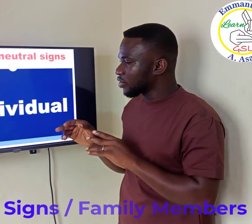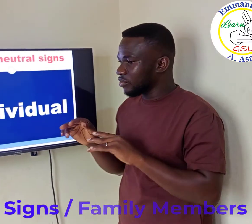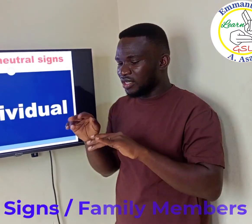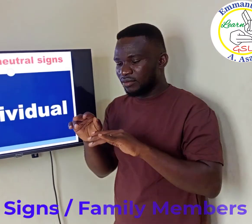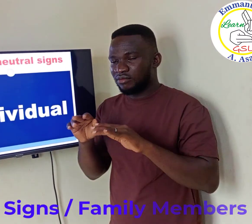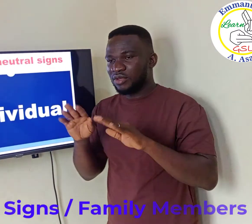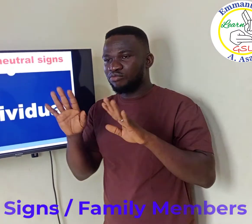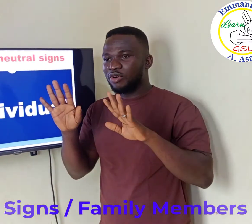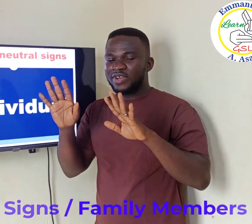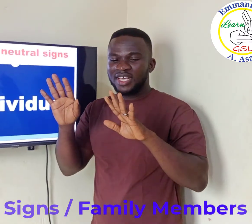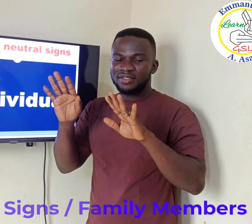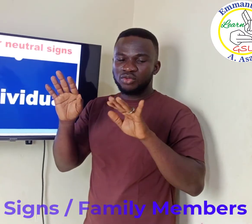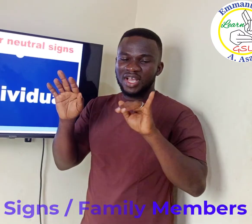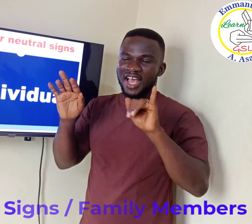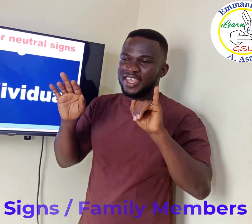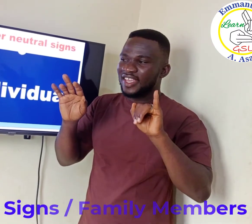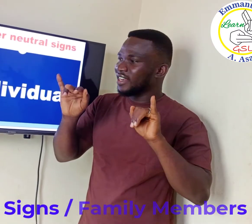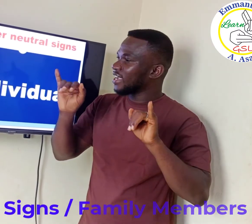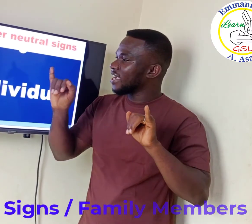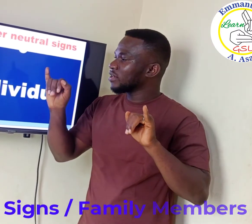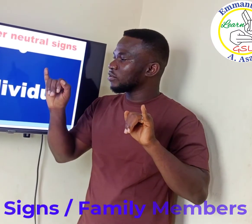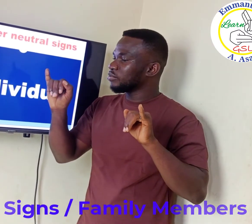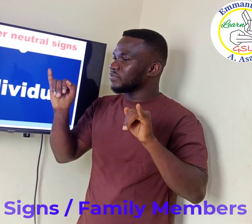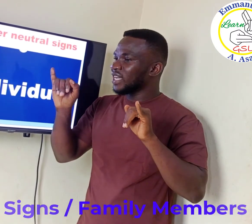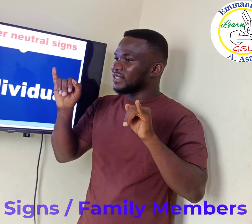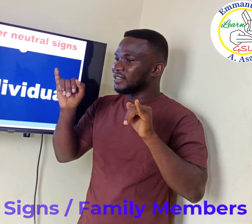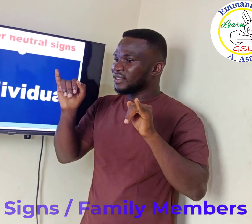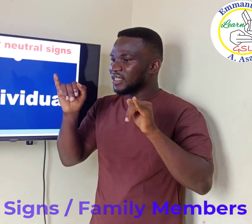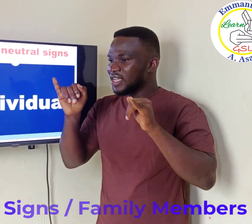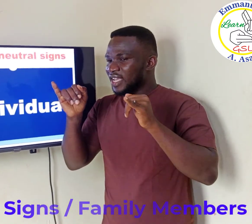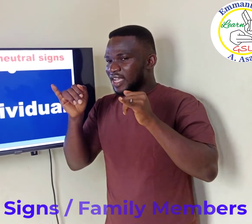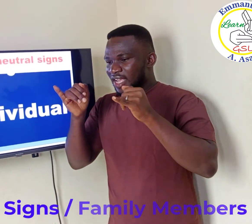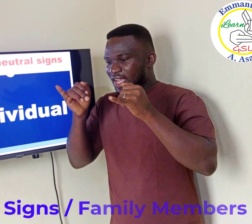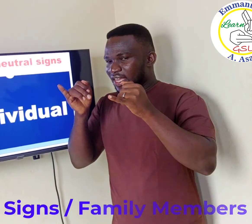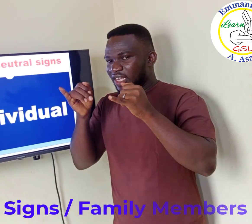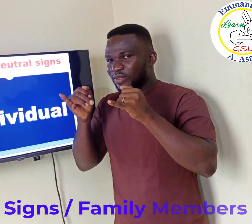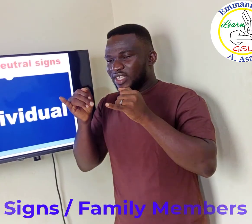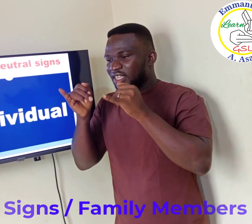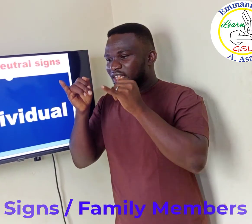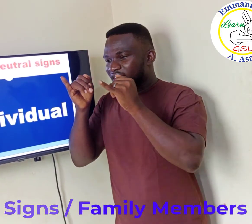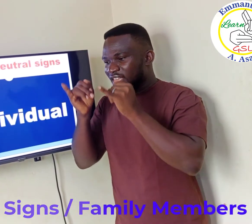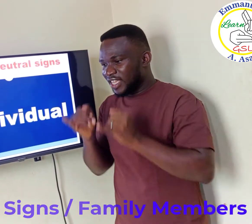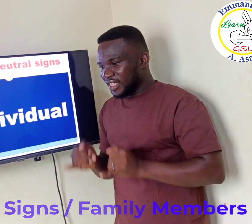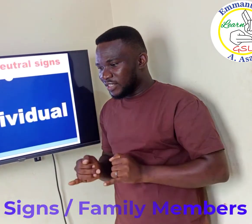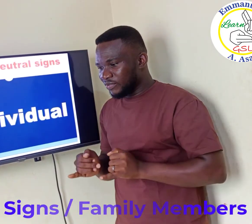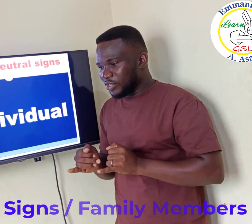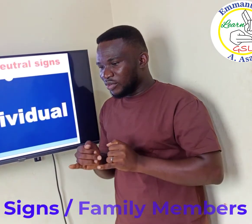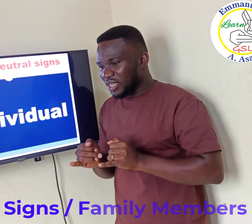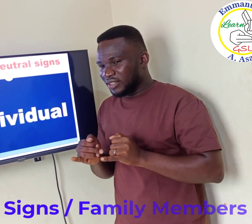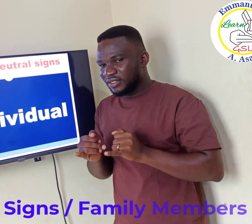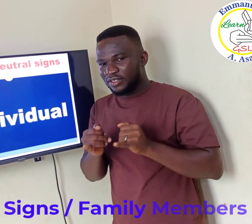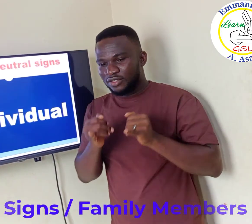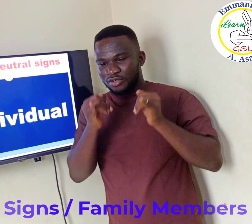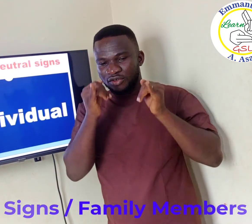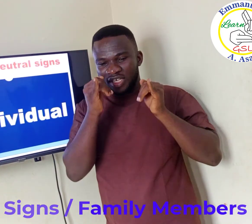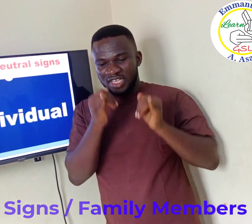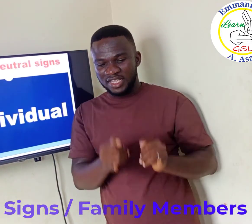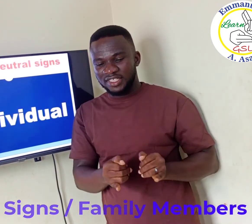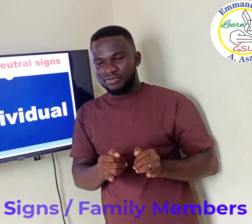Individual, both hands, so I and I on both hands. And then you say individual or